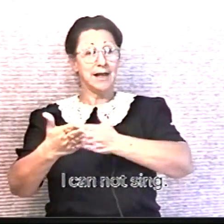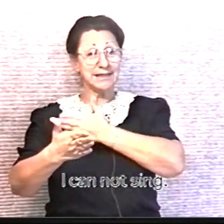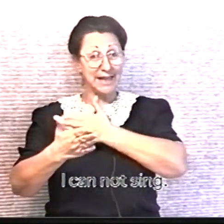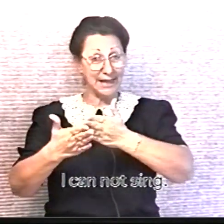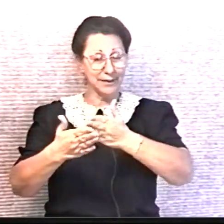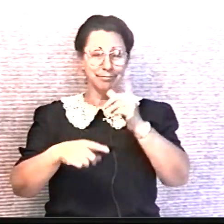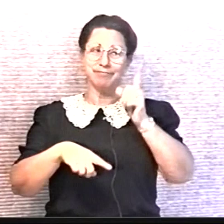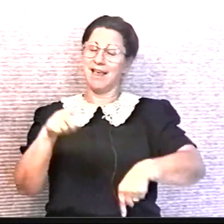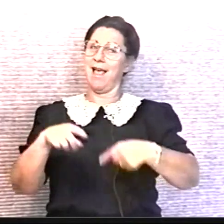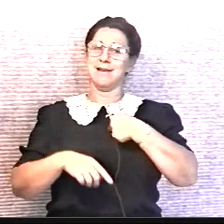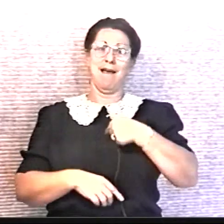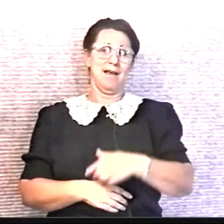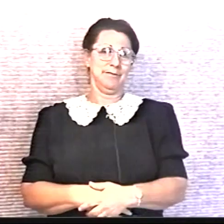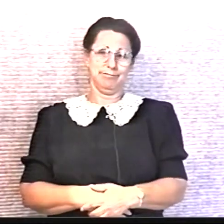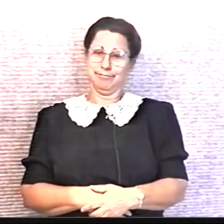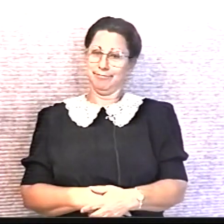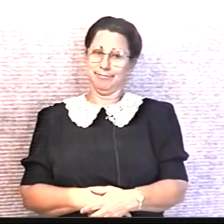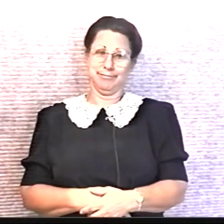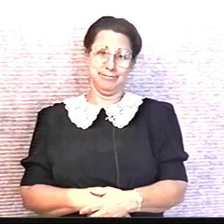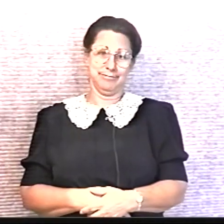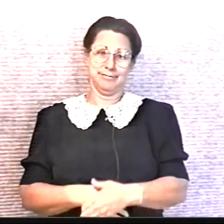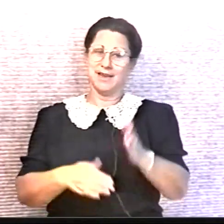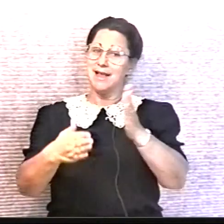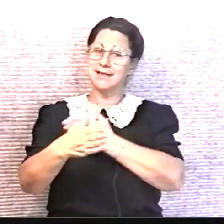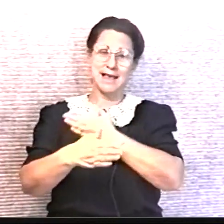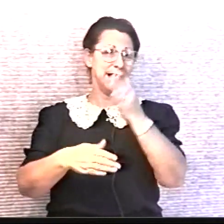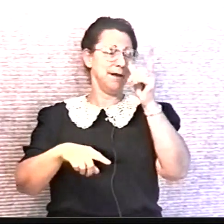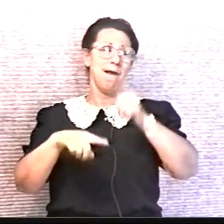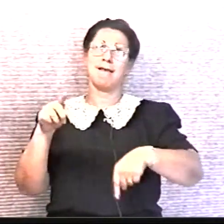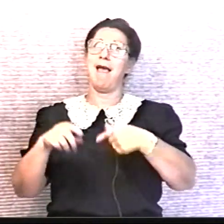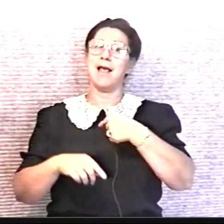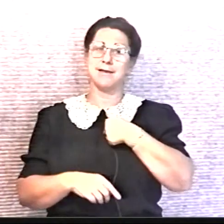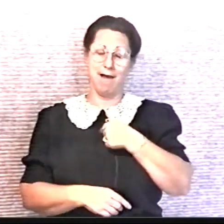Sing, can't I? Sing, can't I?